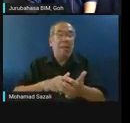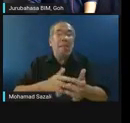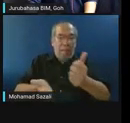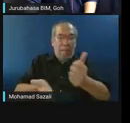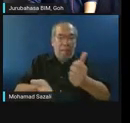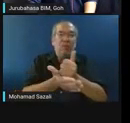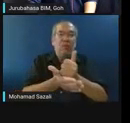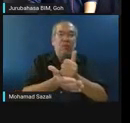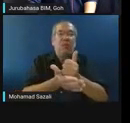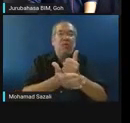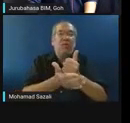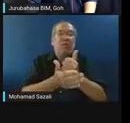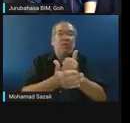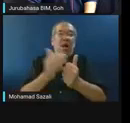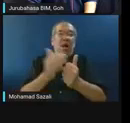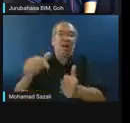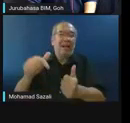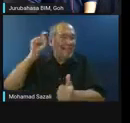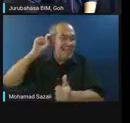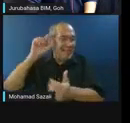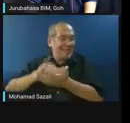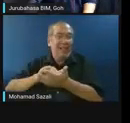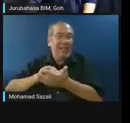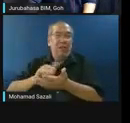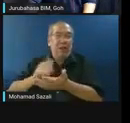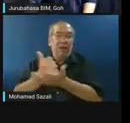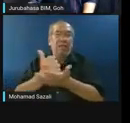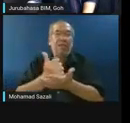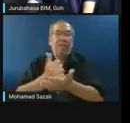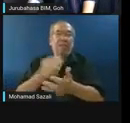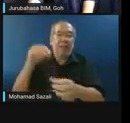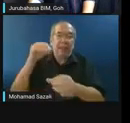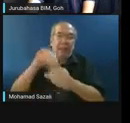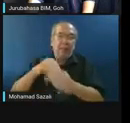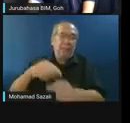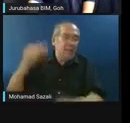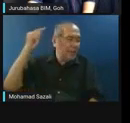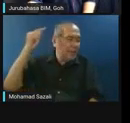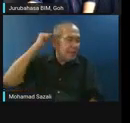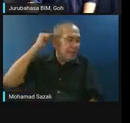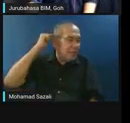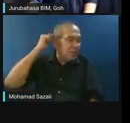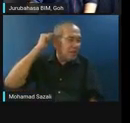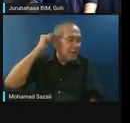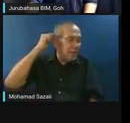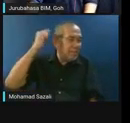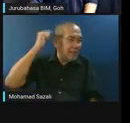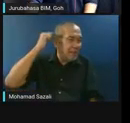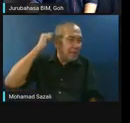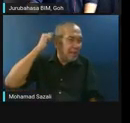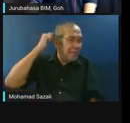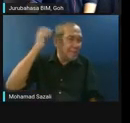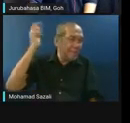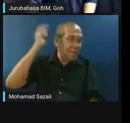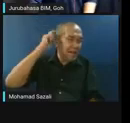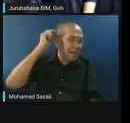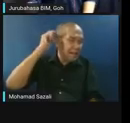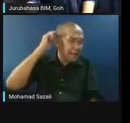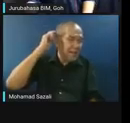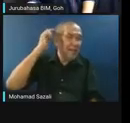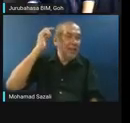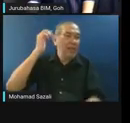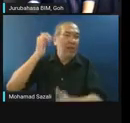And the next one is the implant cochlea or cochlear implants. Yeah, this, yes, it's a very advanced